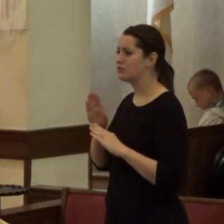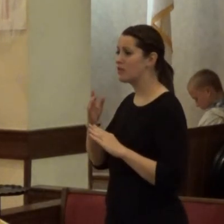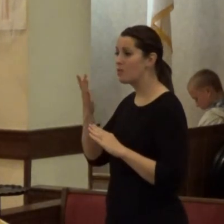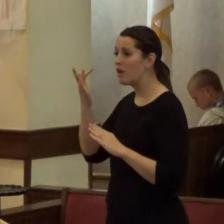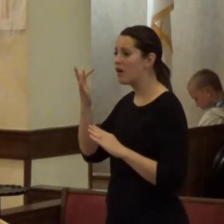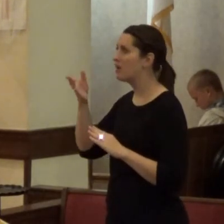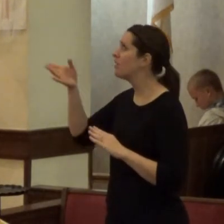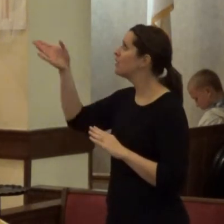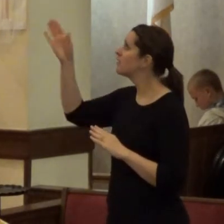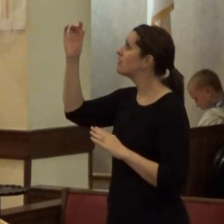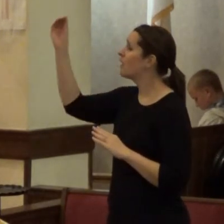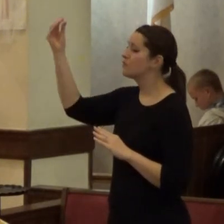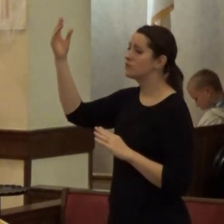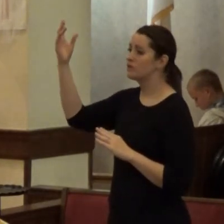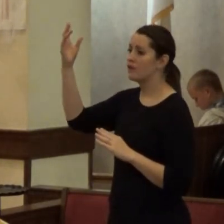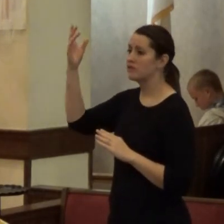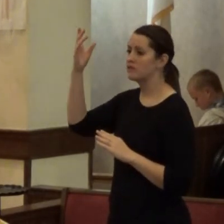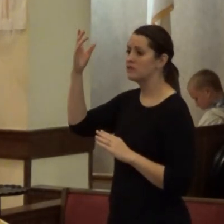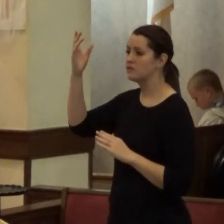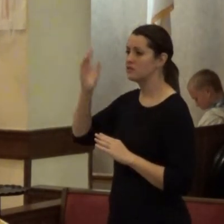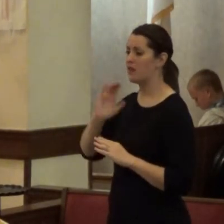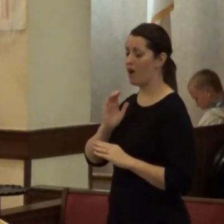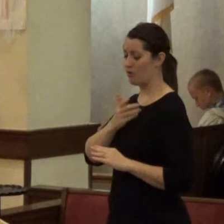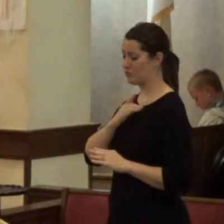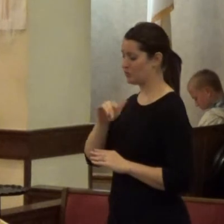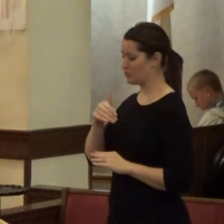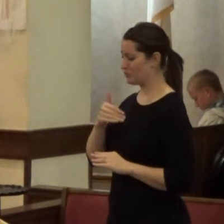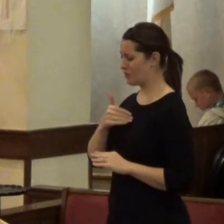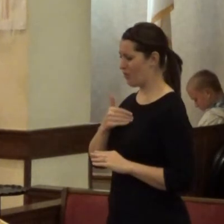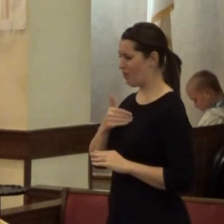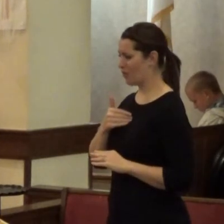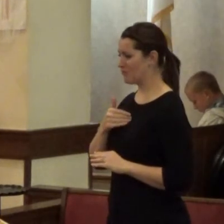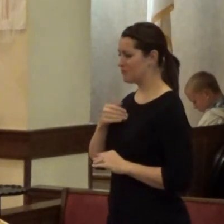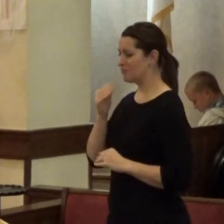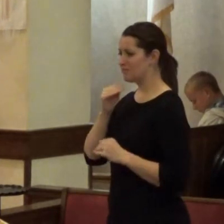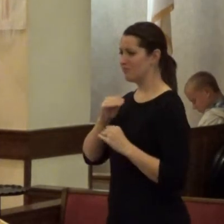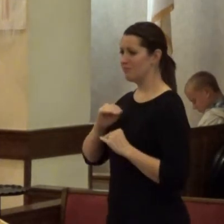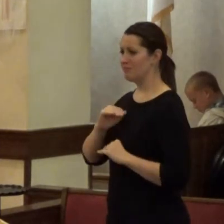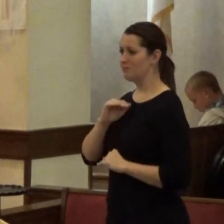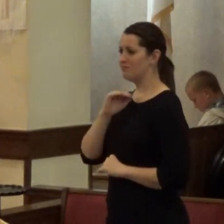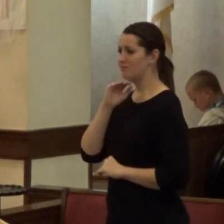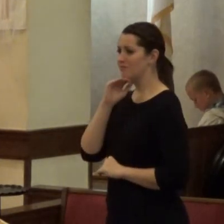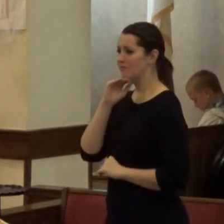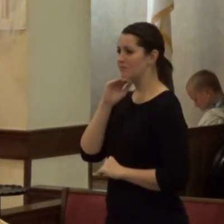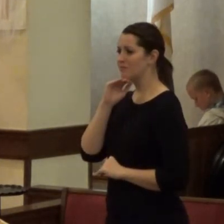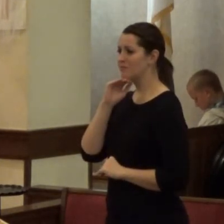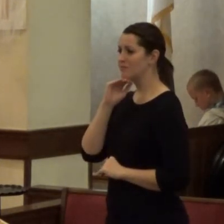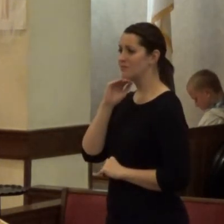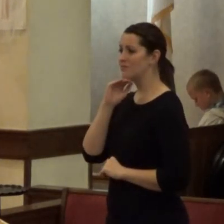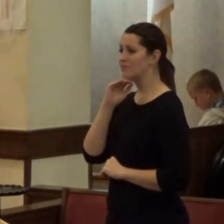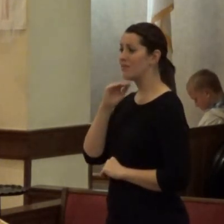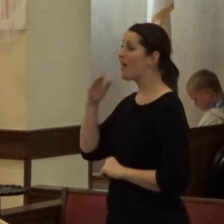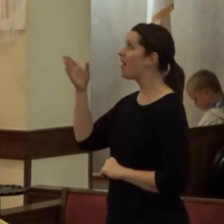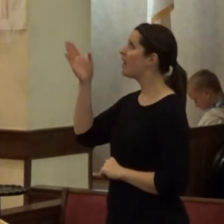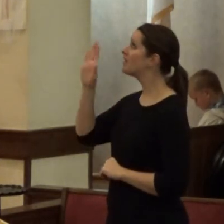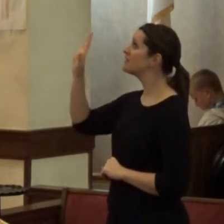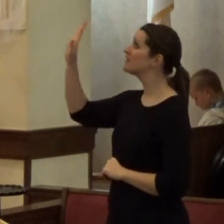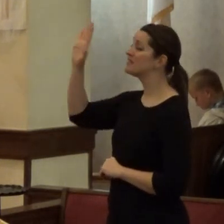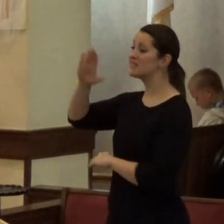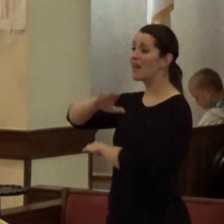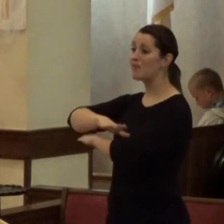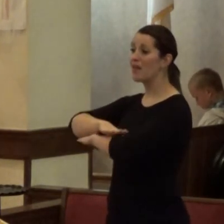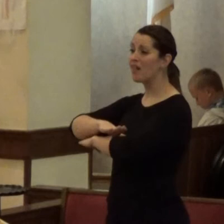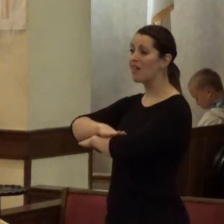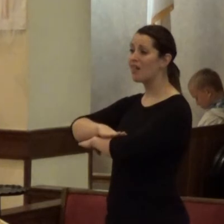grace. And our souls are fed at God's table. At God's table, there is